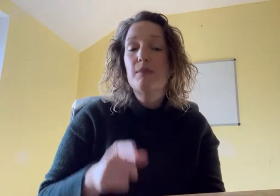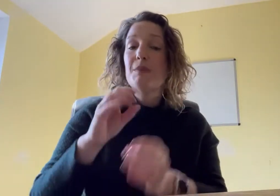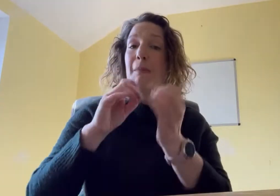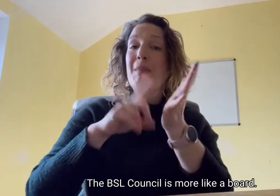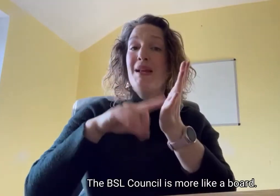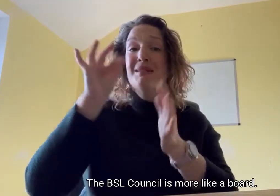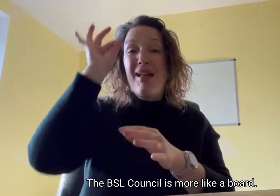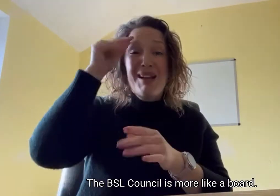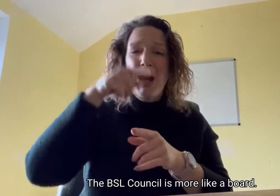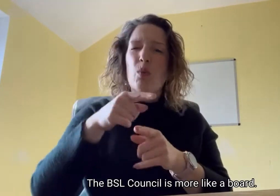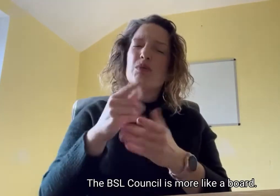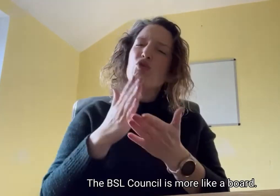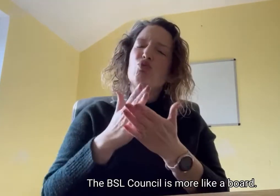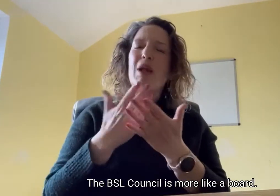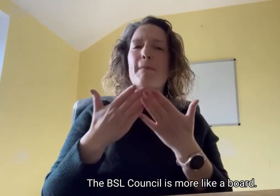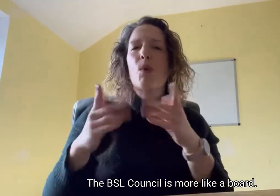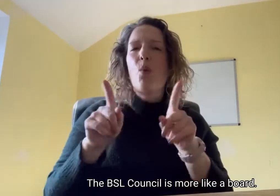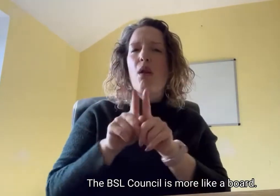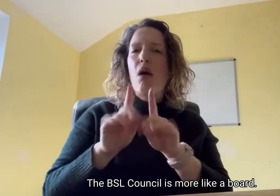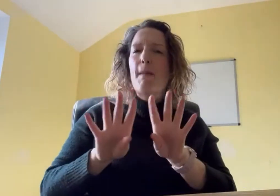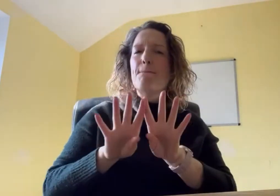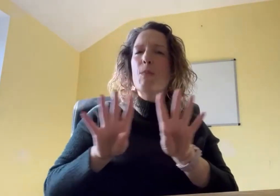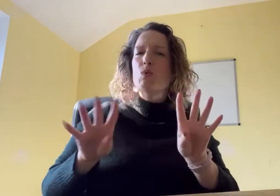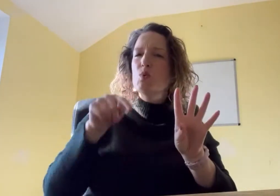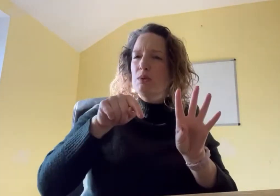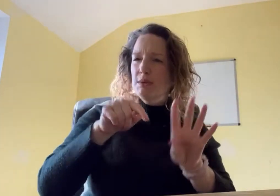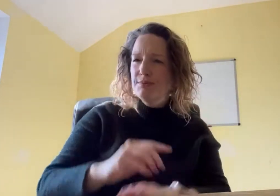The BSL Council is more like a board.